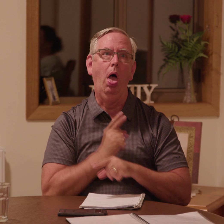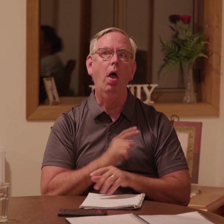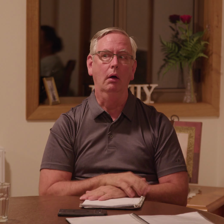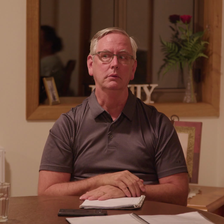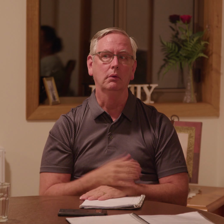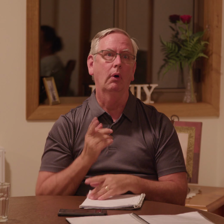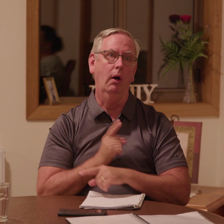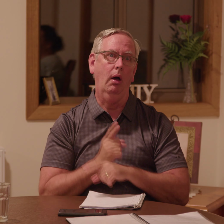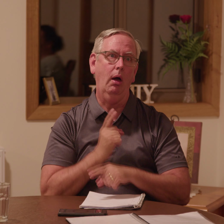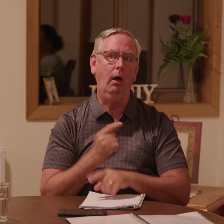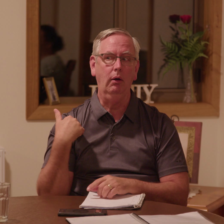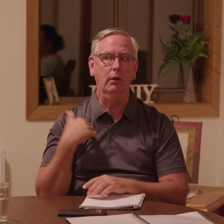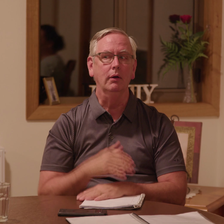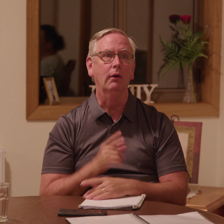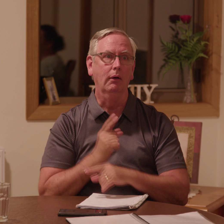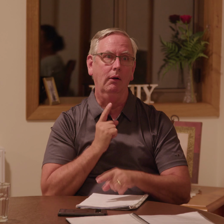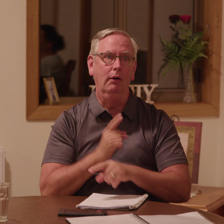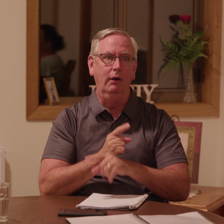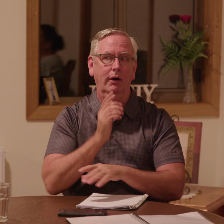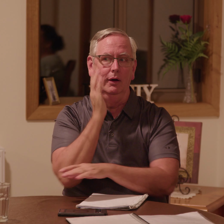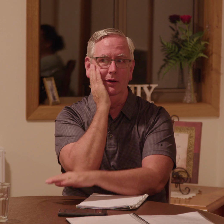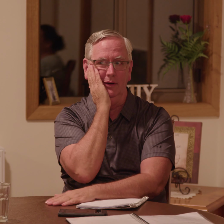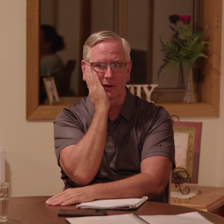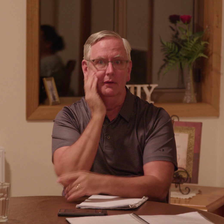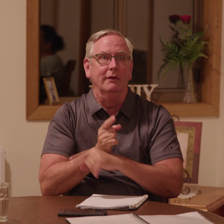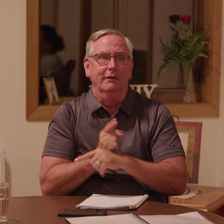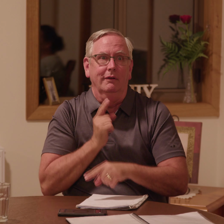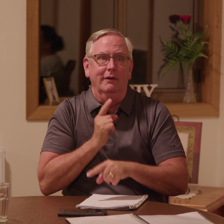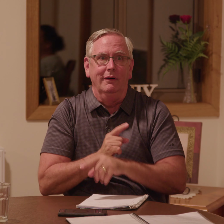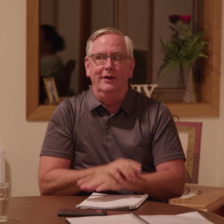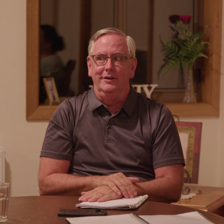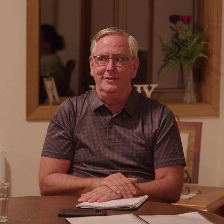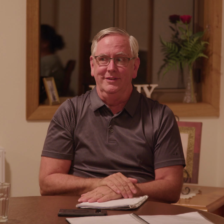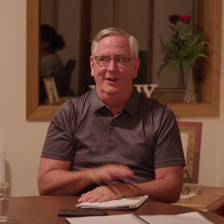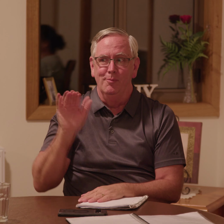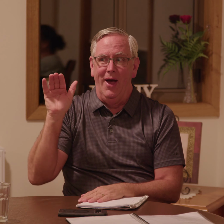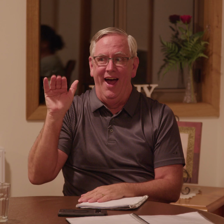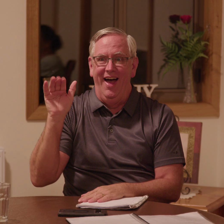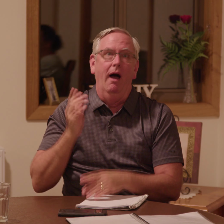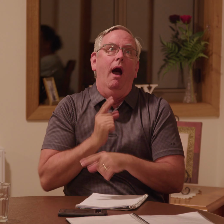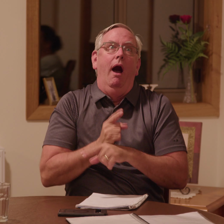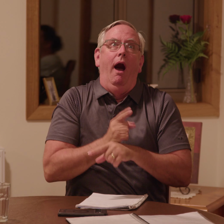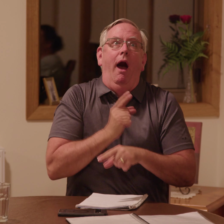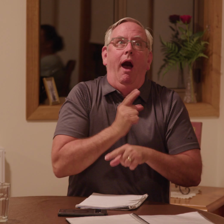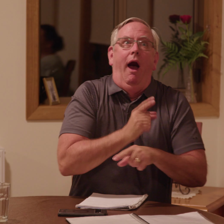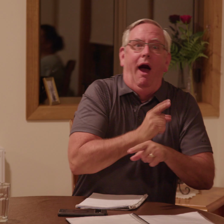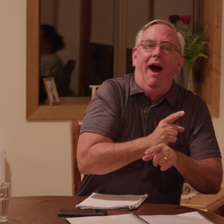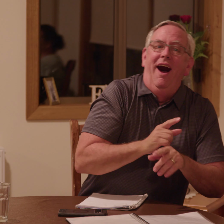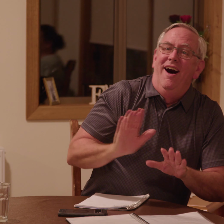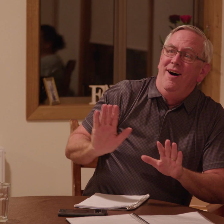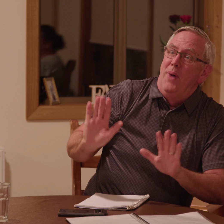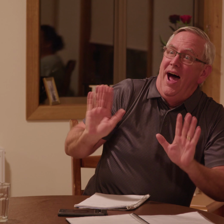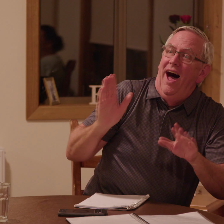talked and talked and talked. We really had a talk. Right? It was really long. Long talk. Bye. I